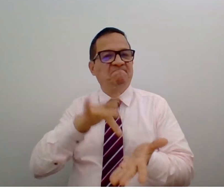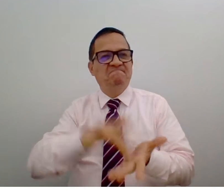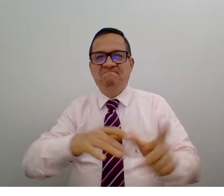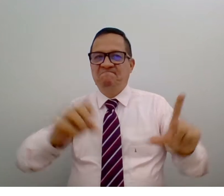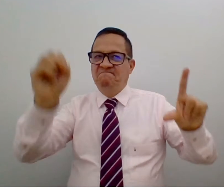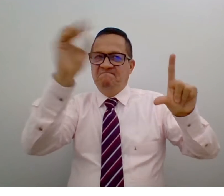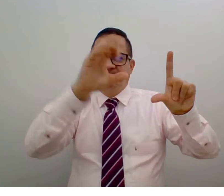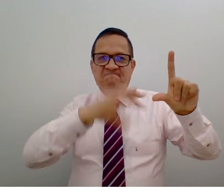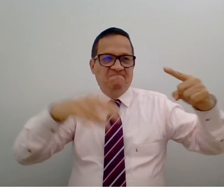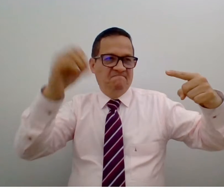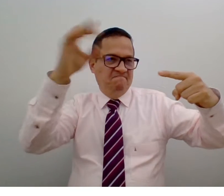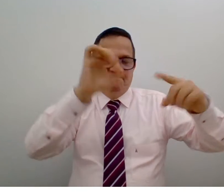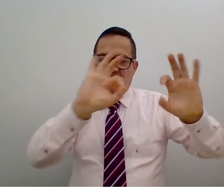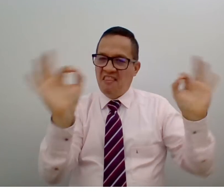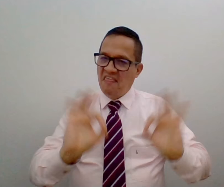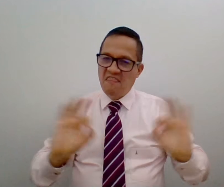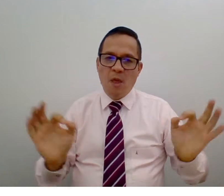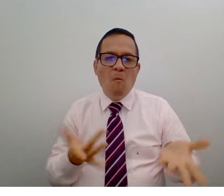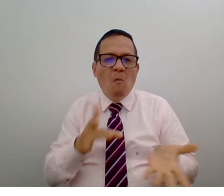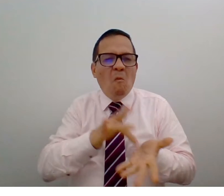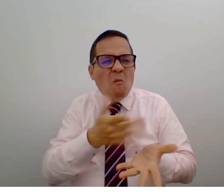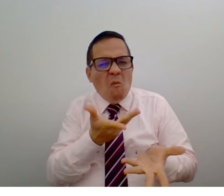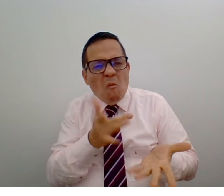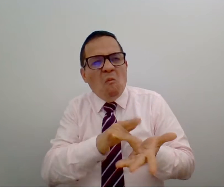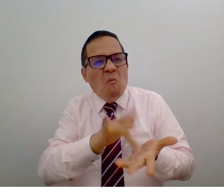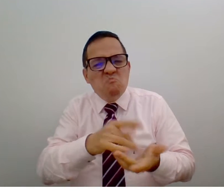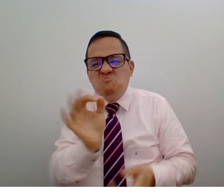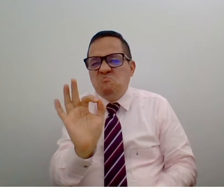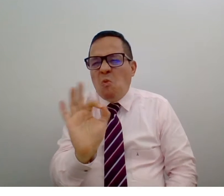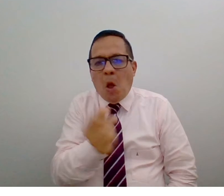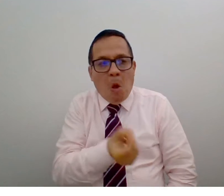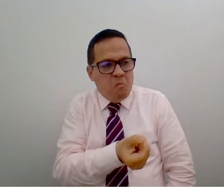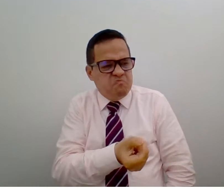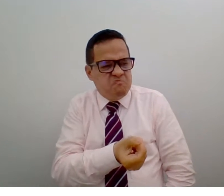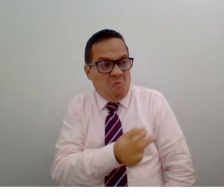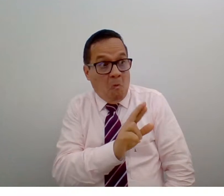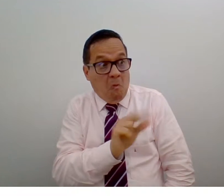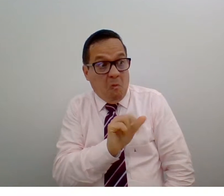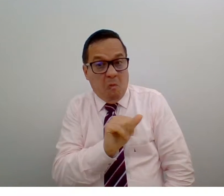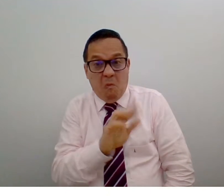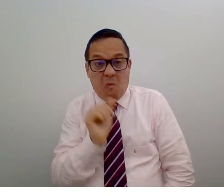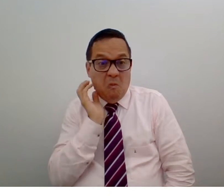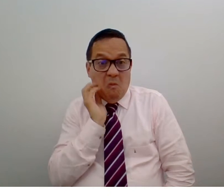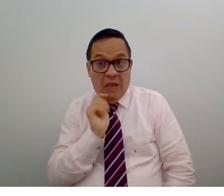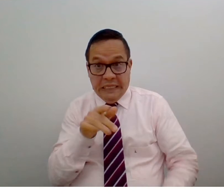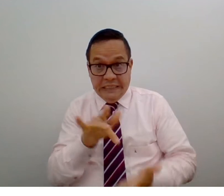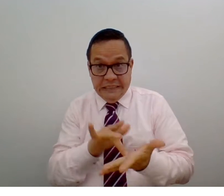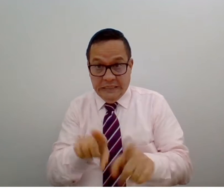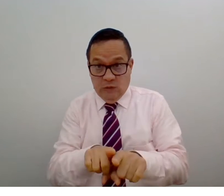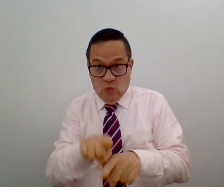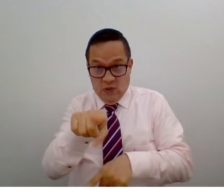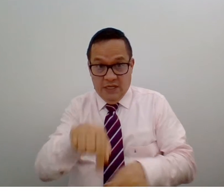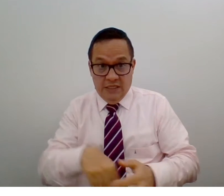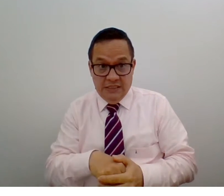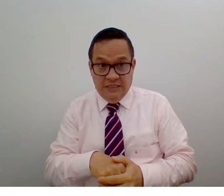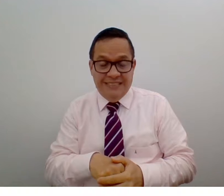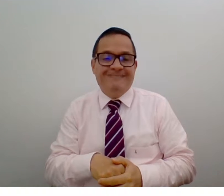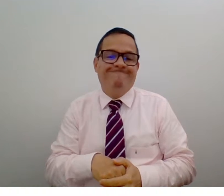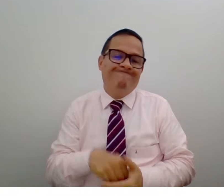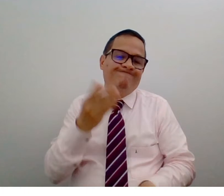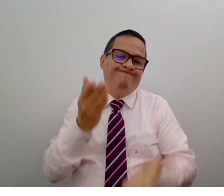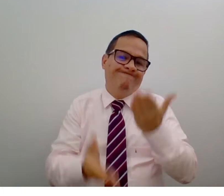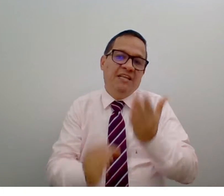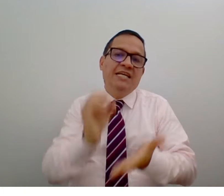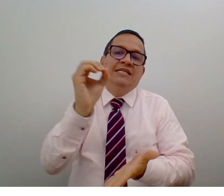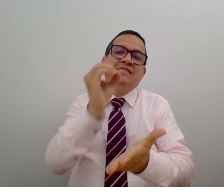the participations were not meaningful at all. If your work is at this level, you can